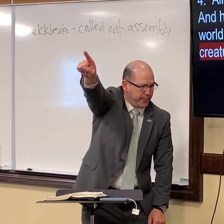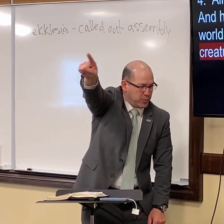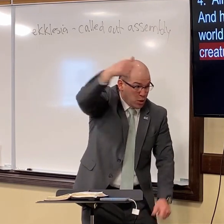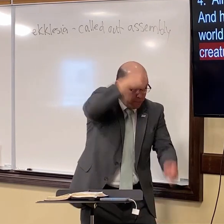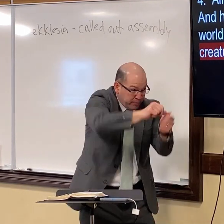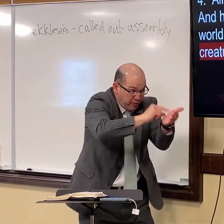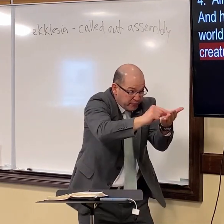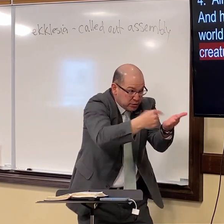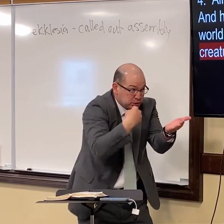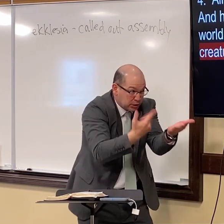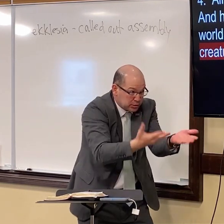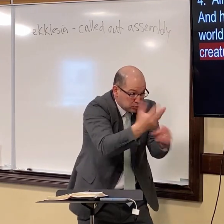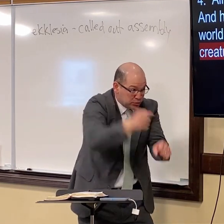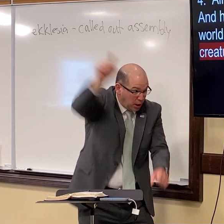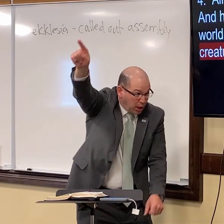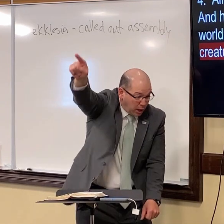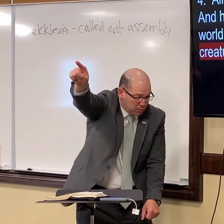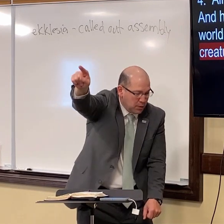in Christ.